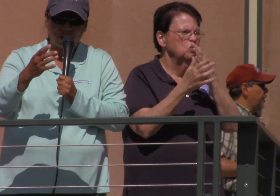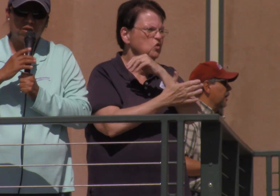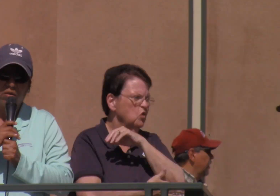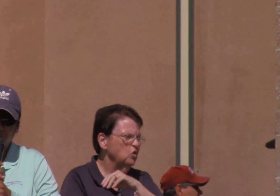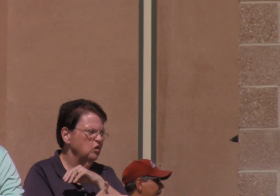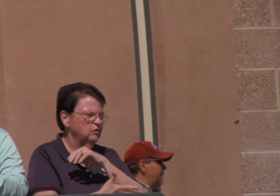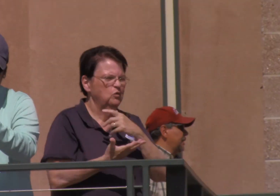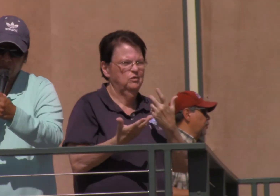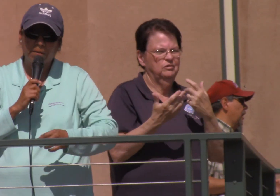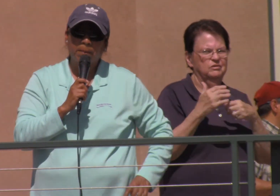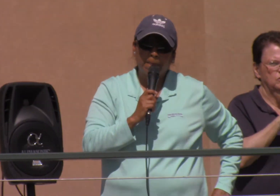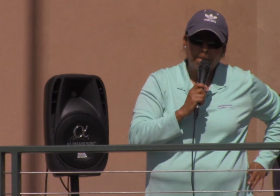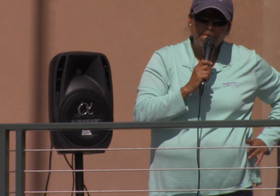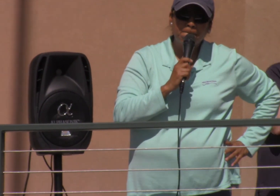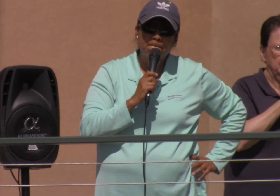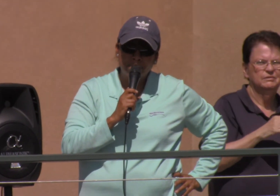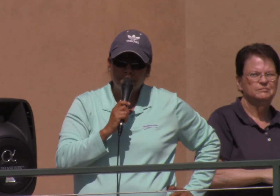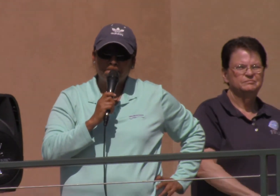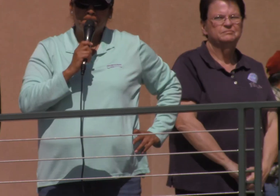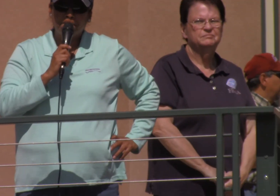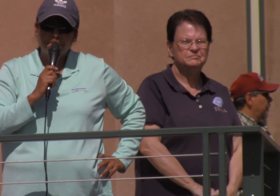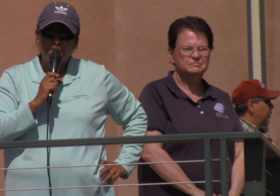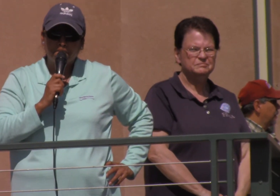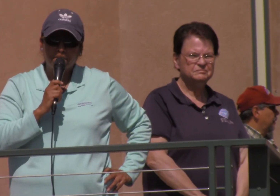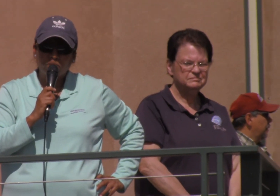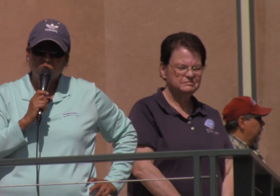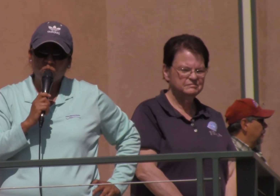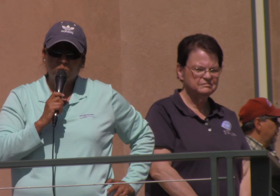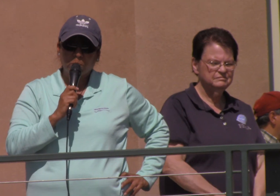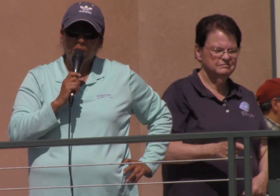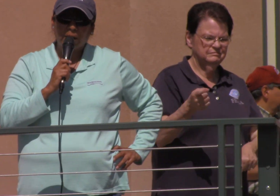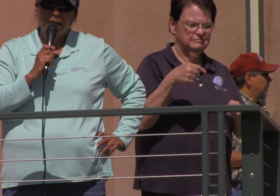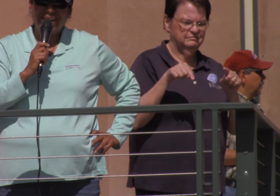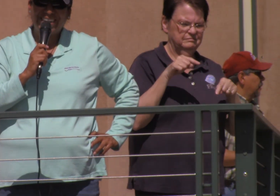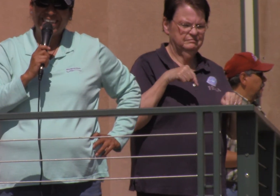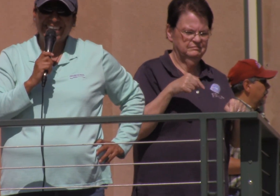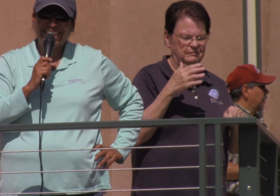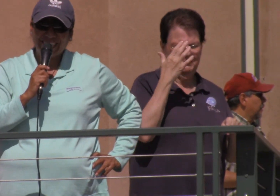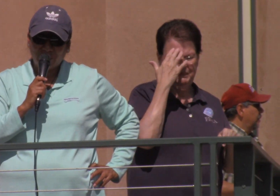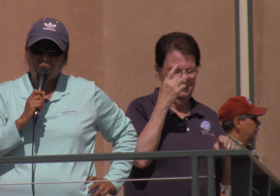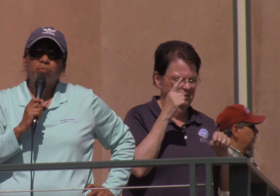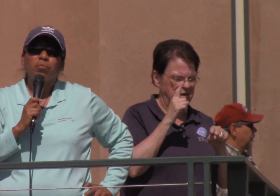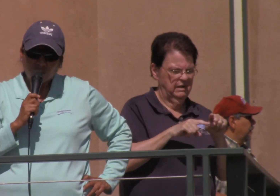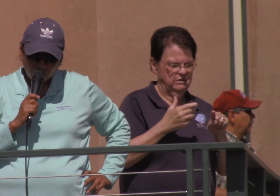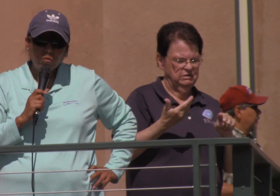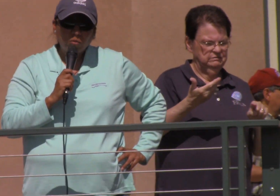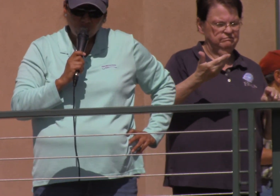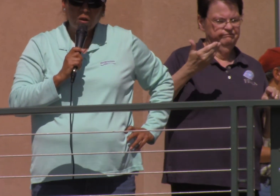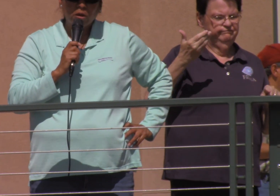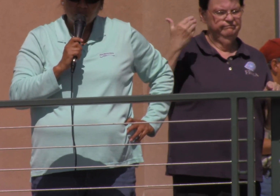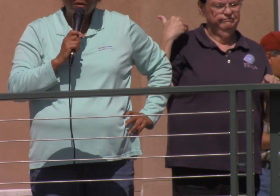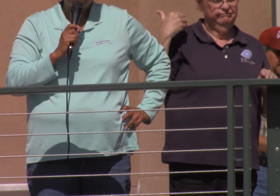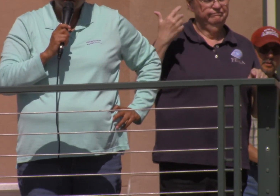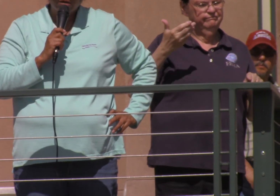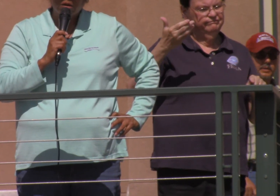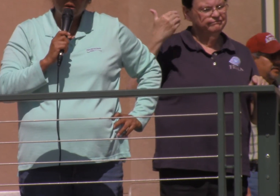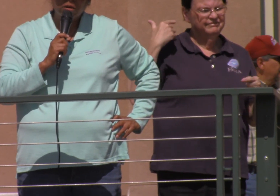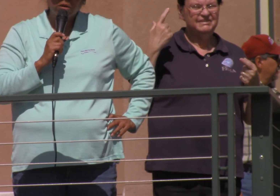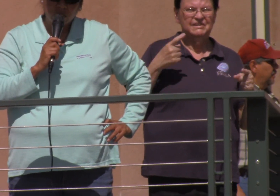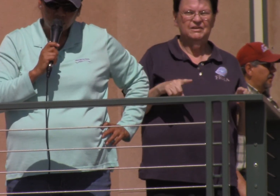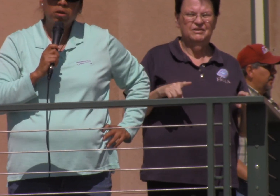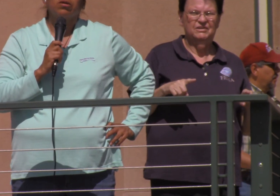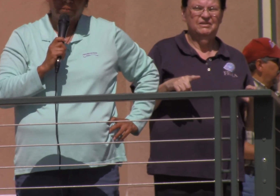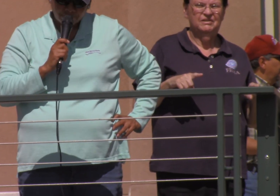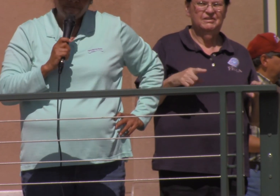government. Okay, so going back, I know we can't change the past is the past, but